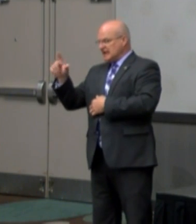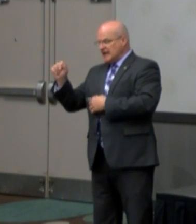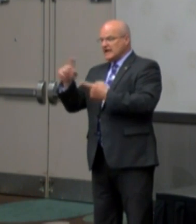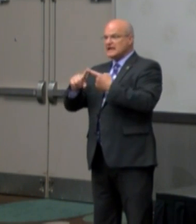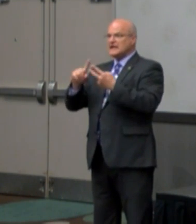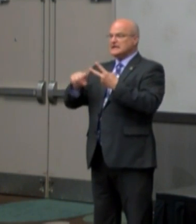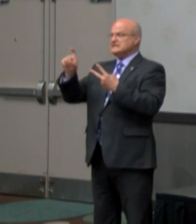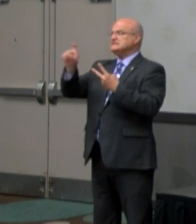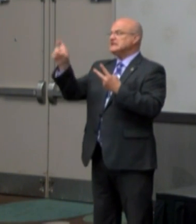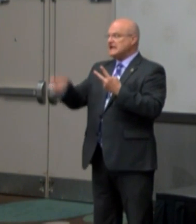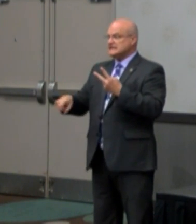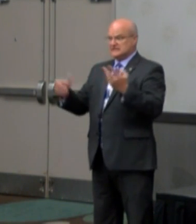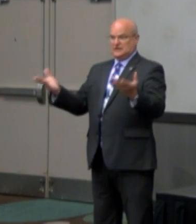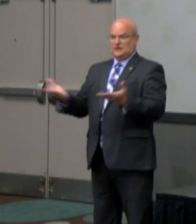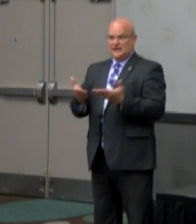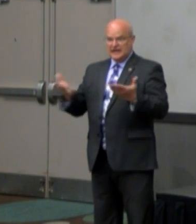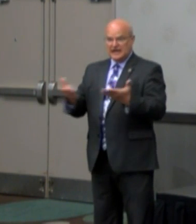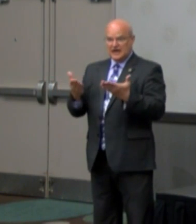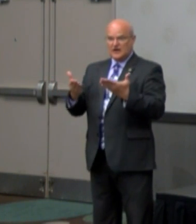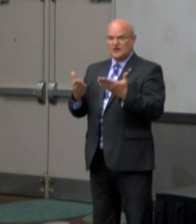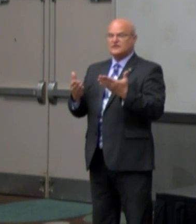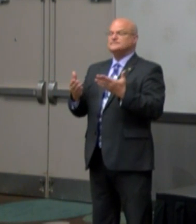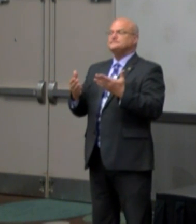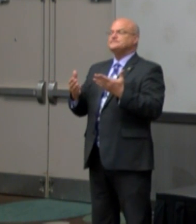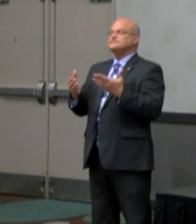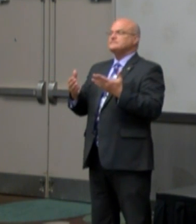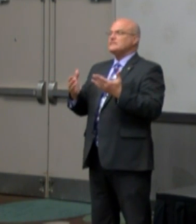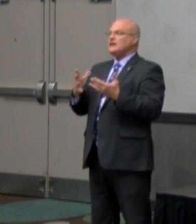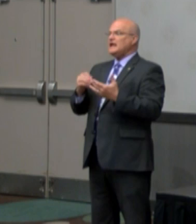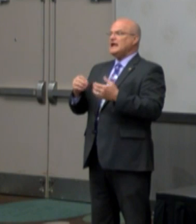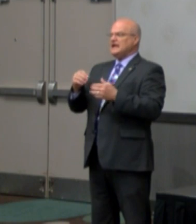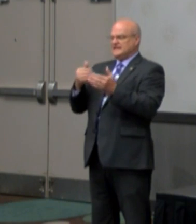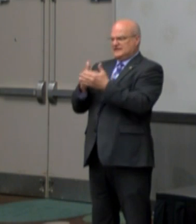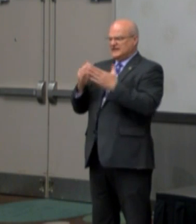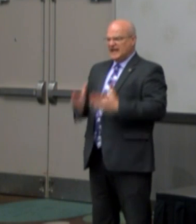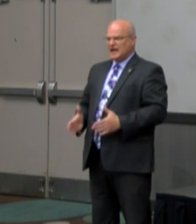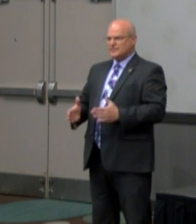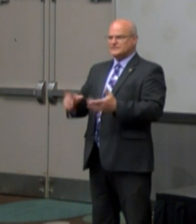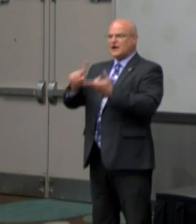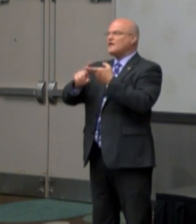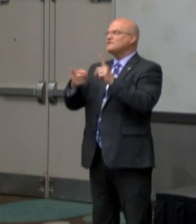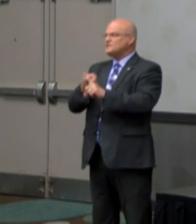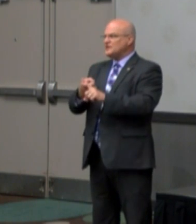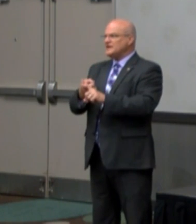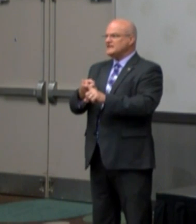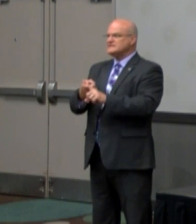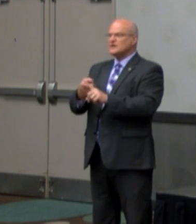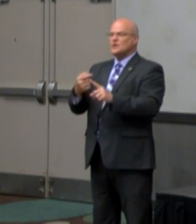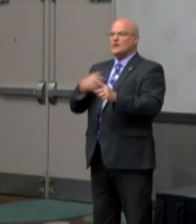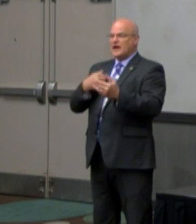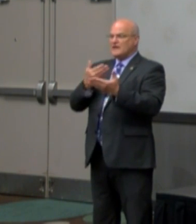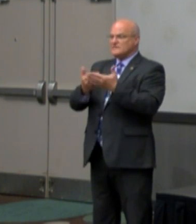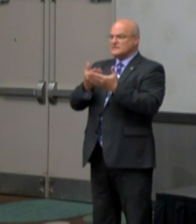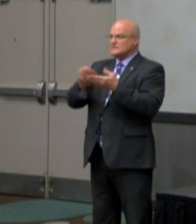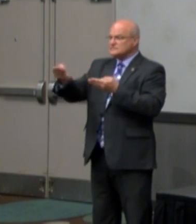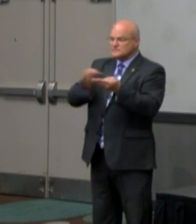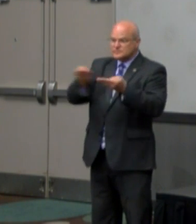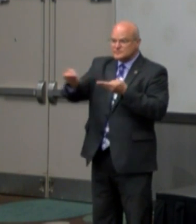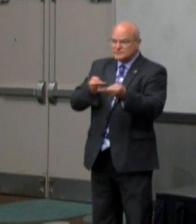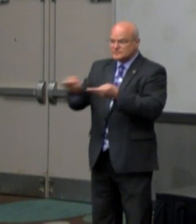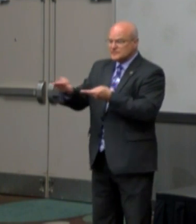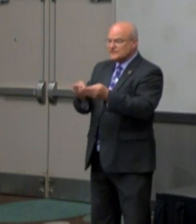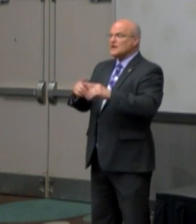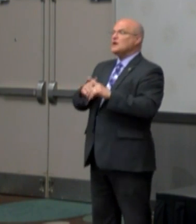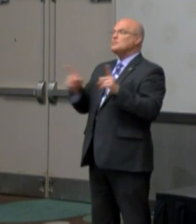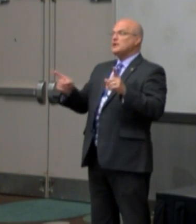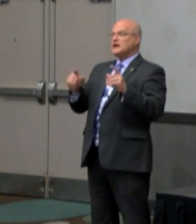and Texas that are here and that cover this area. They're our neighbors, they're our friends. We have our commerce back and forth. But,